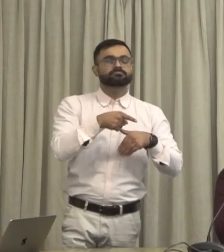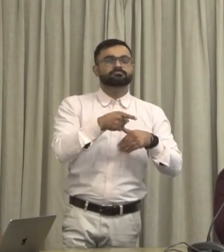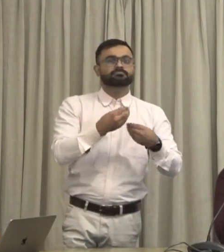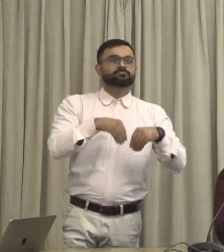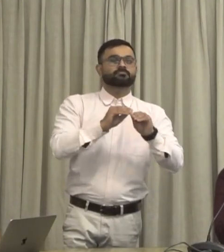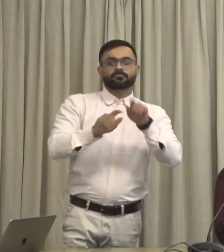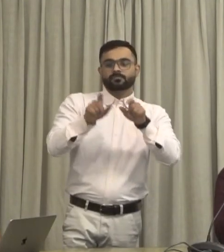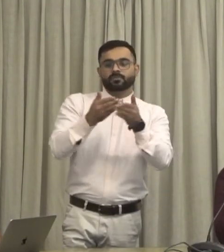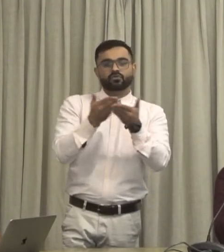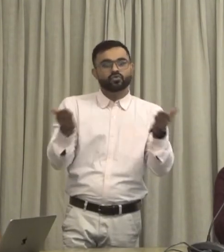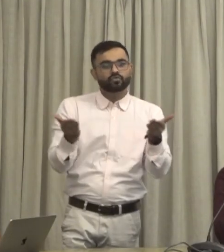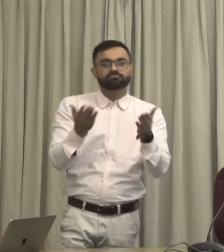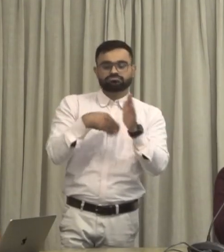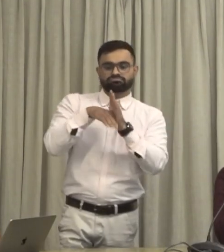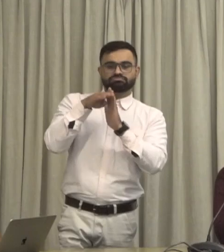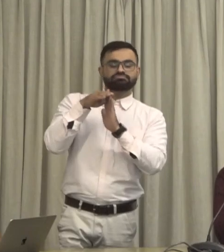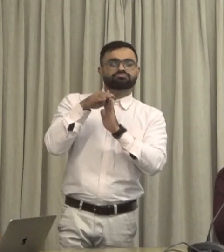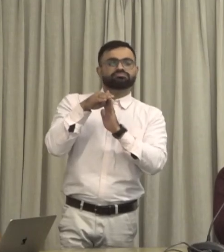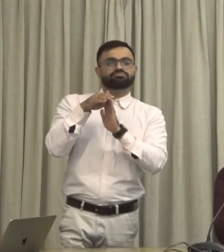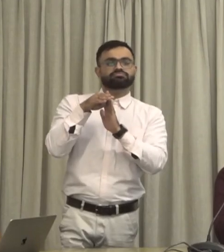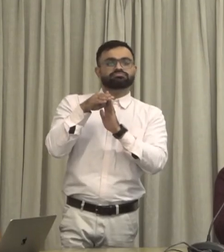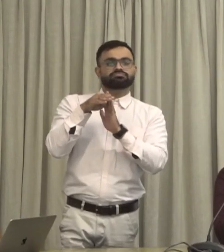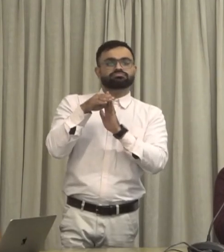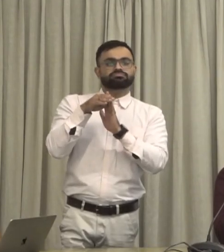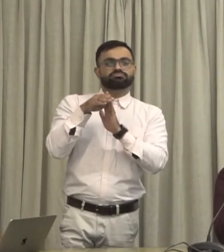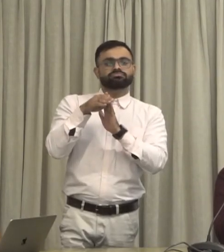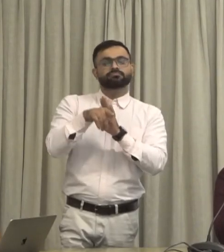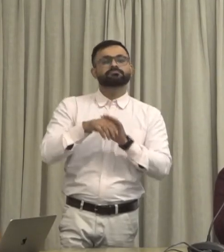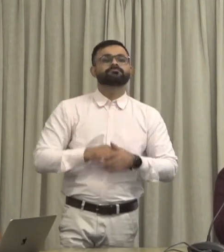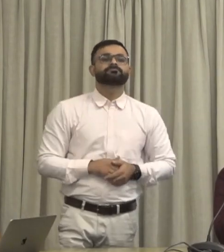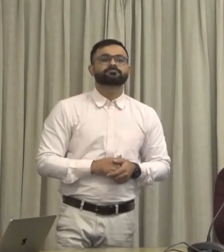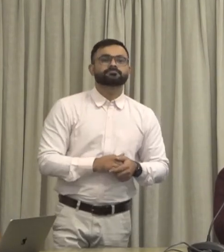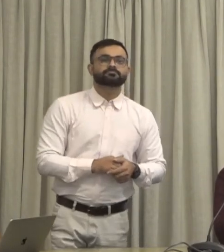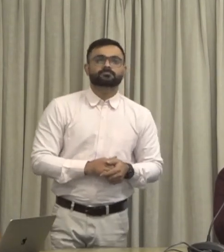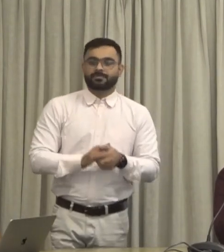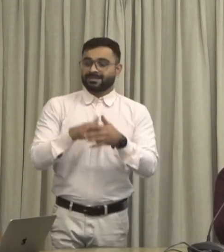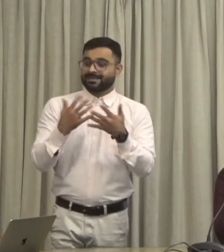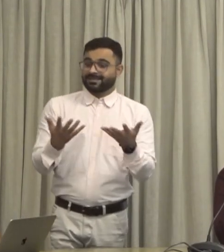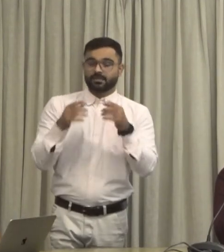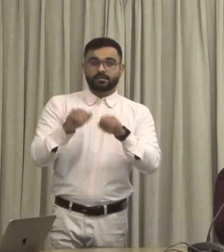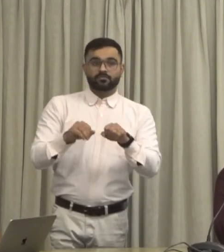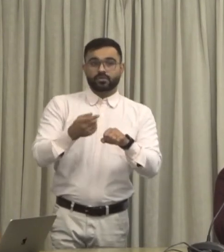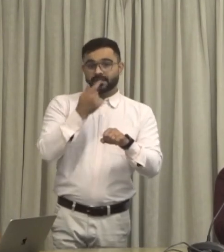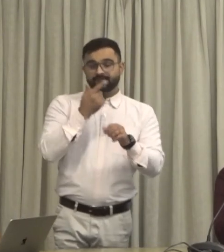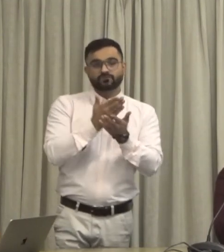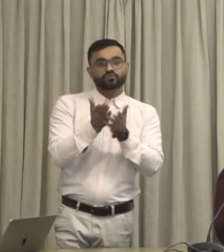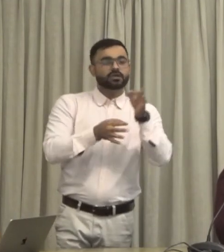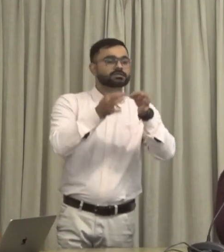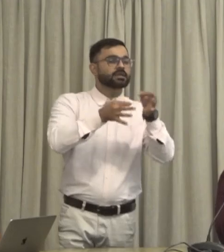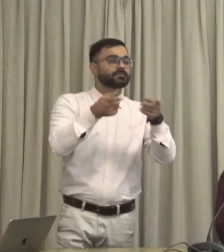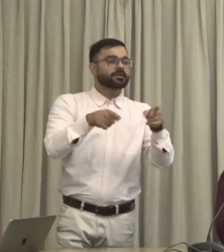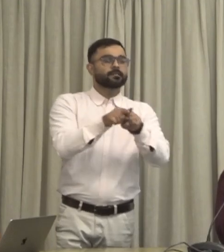be for all people at all stages of illness. So that is a clinical judgment.